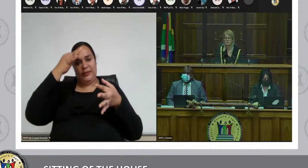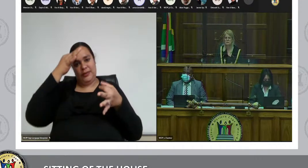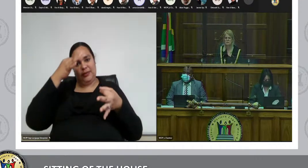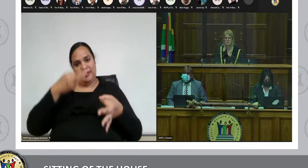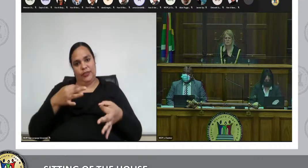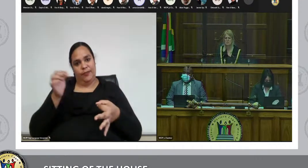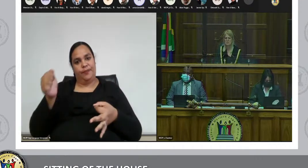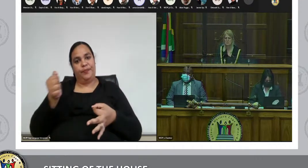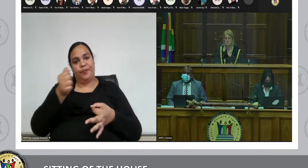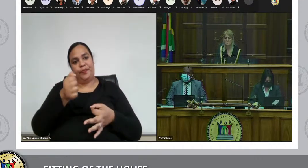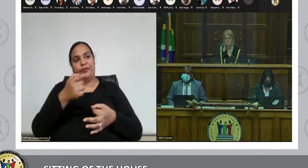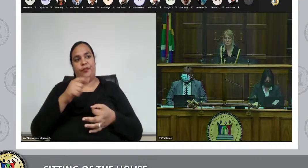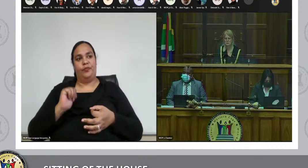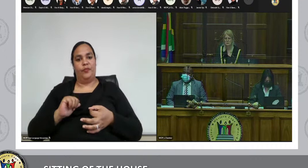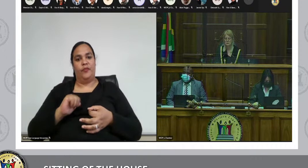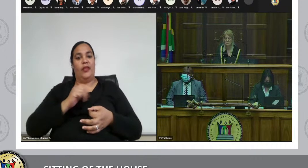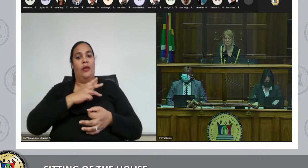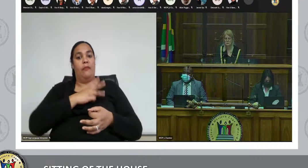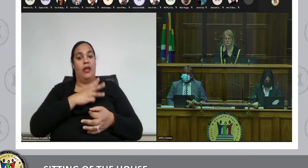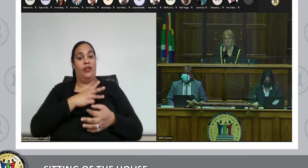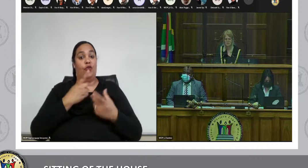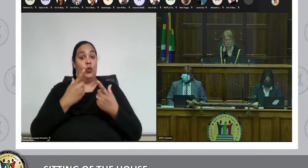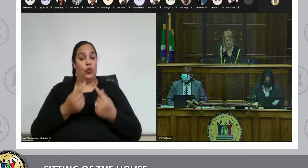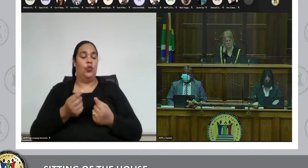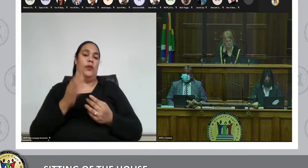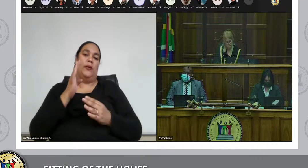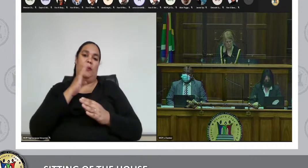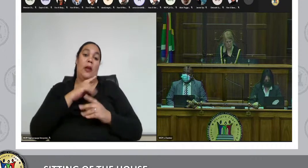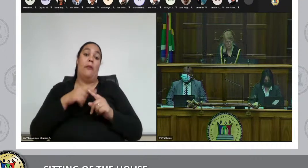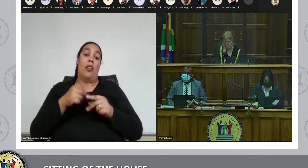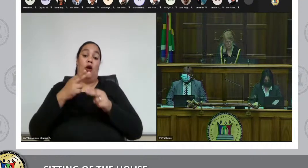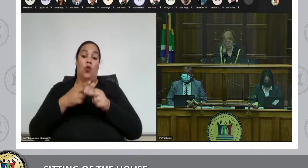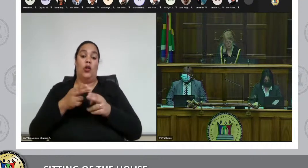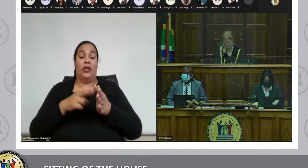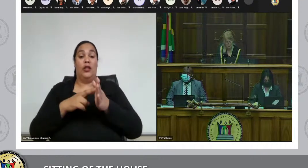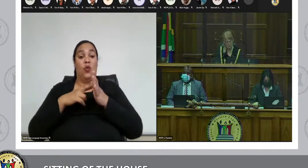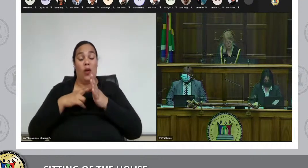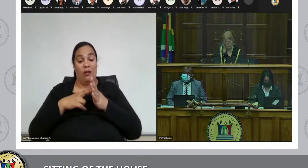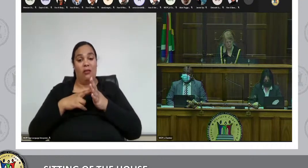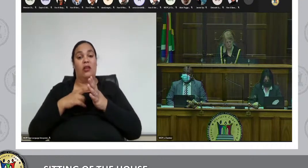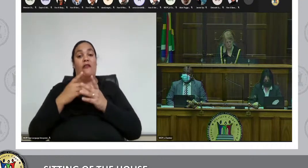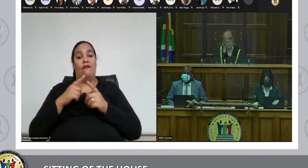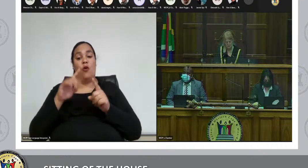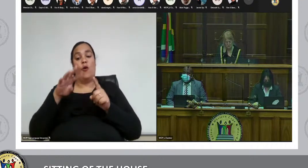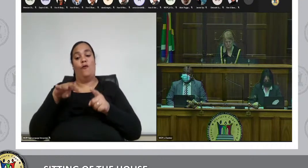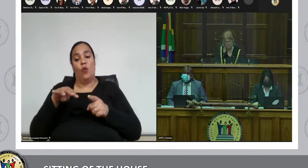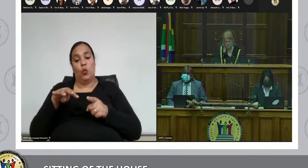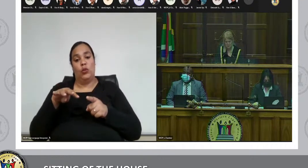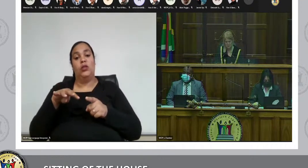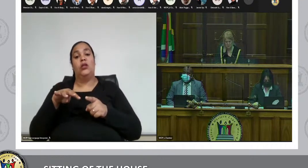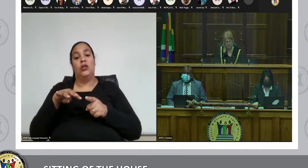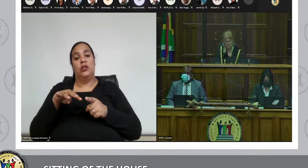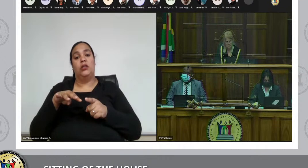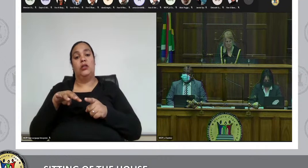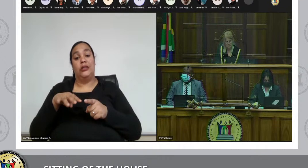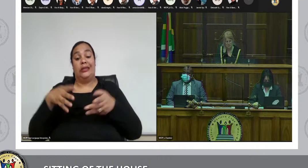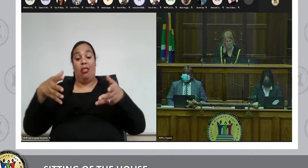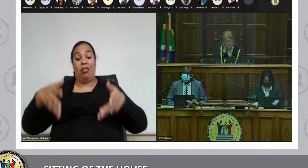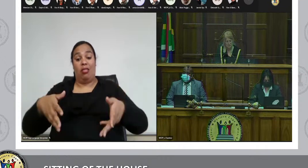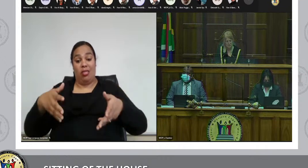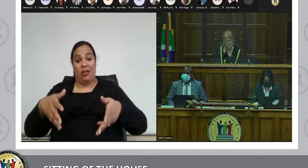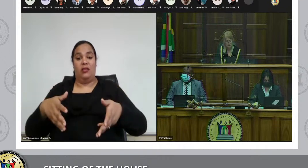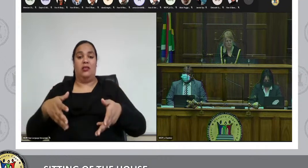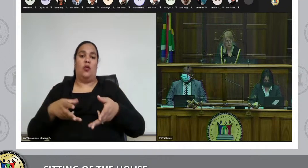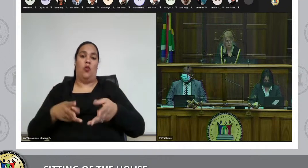the appointment of the municipal manager was taken. The quorum requirement of 14 was in this